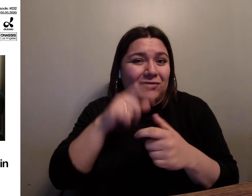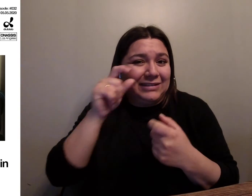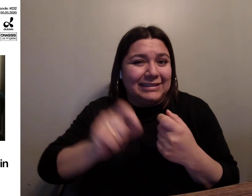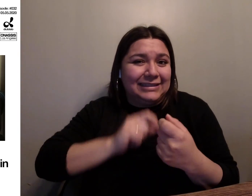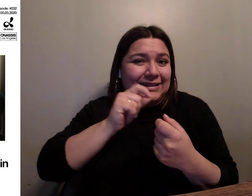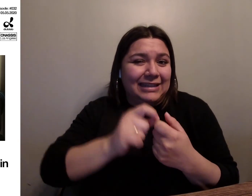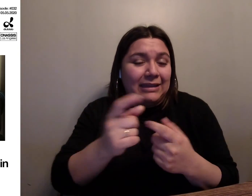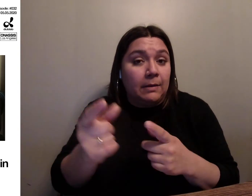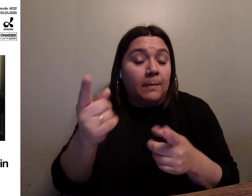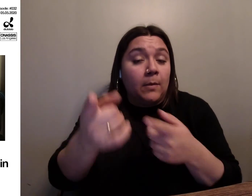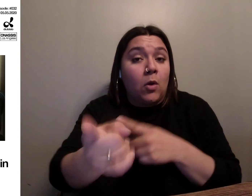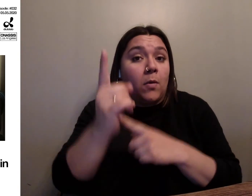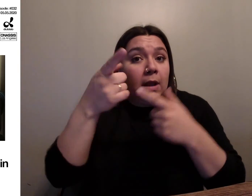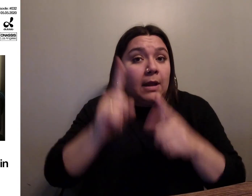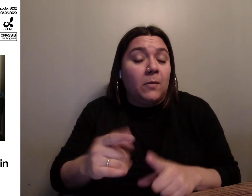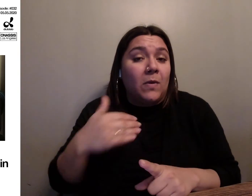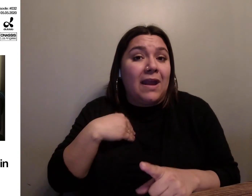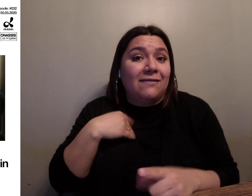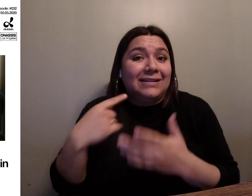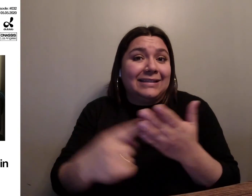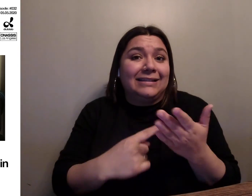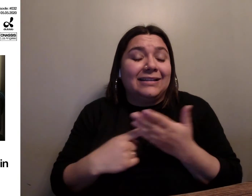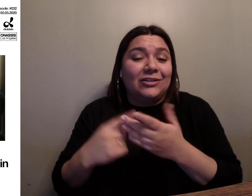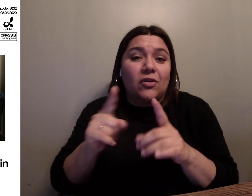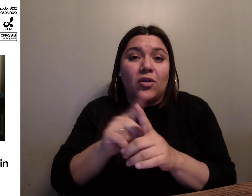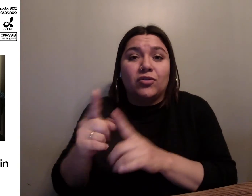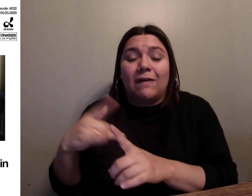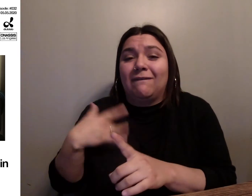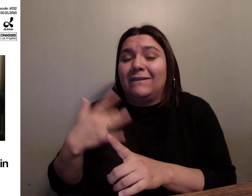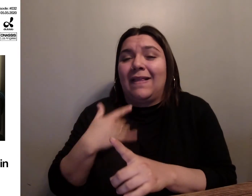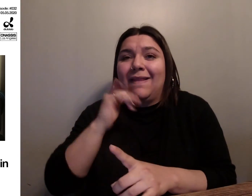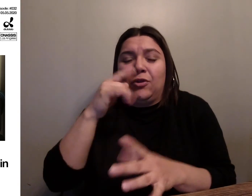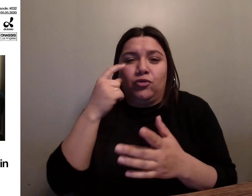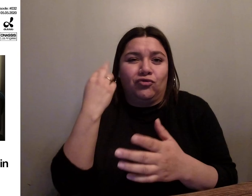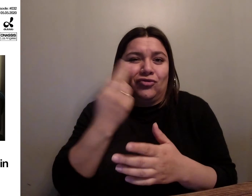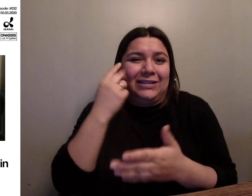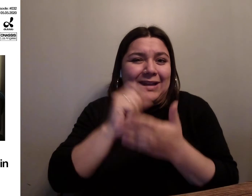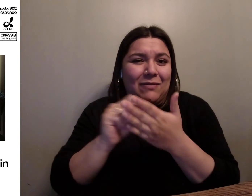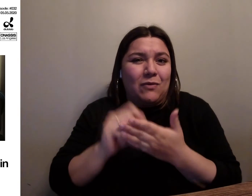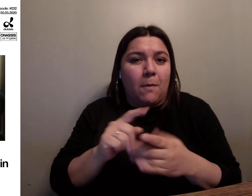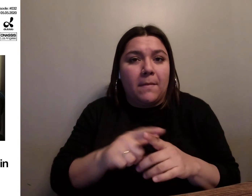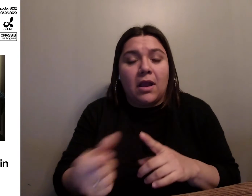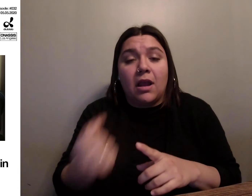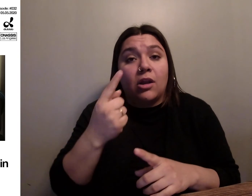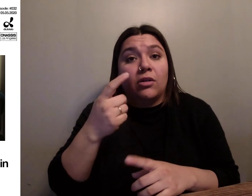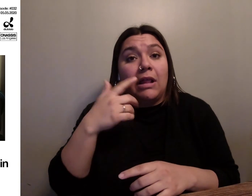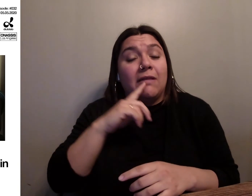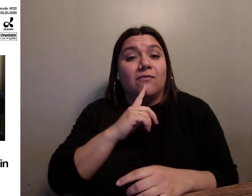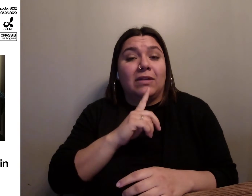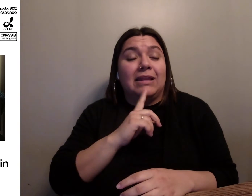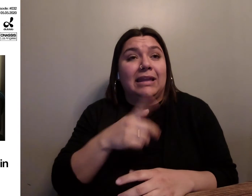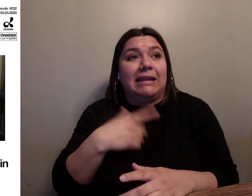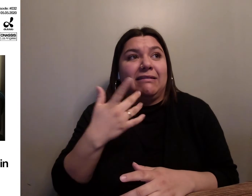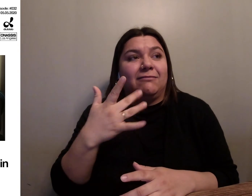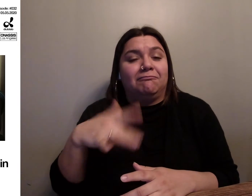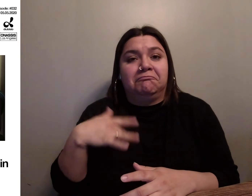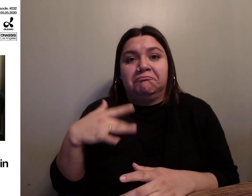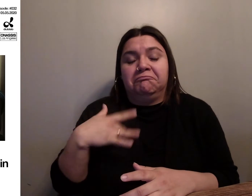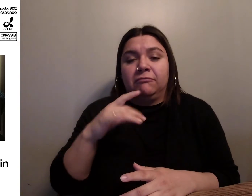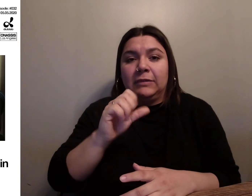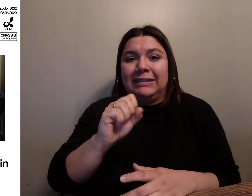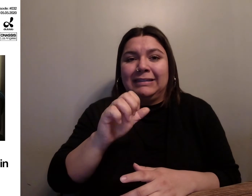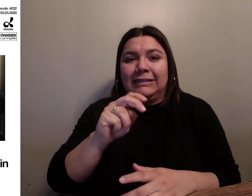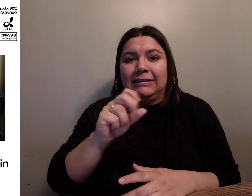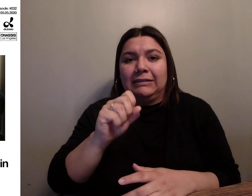that I was thinking about at that particular moment. And we better ask those questions now. As you said, we need